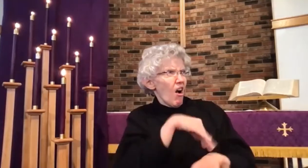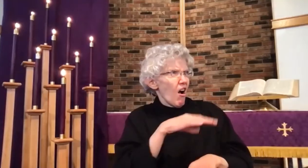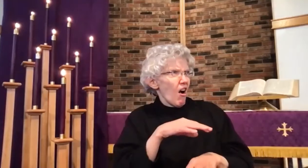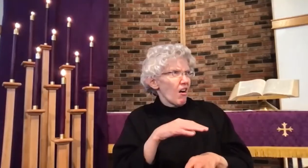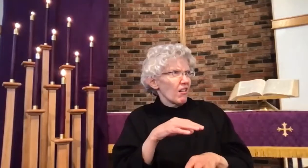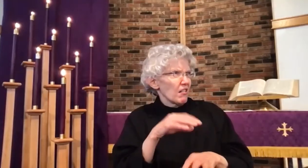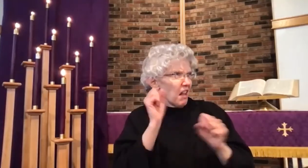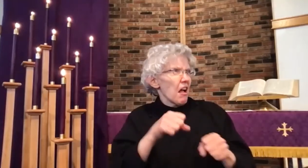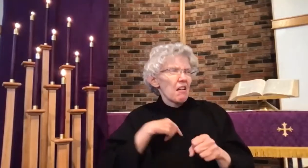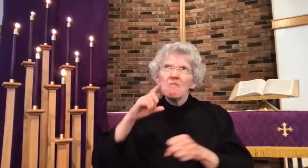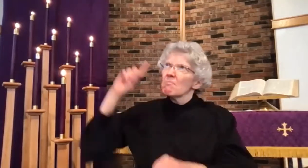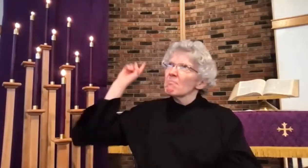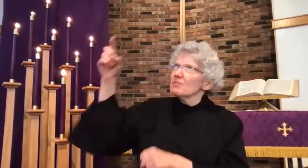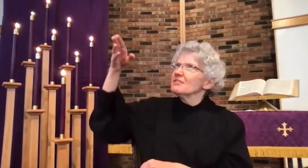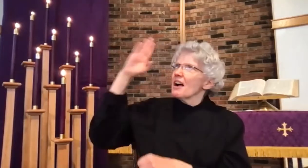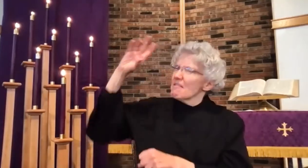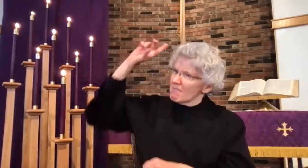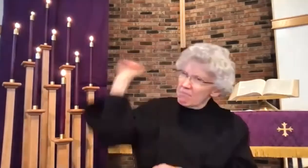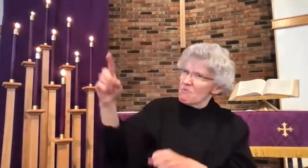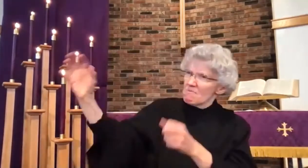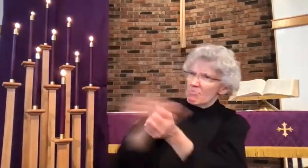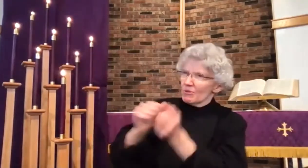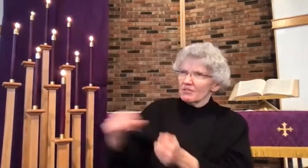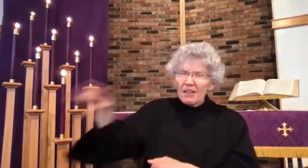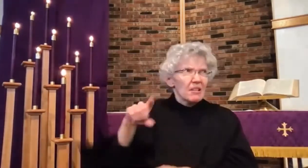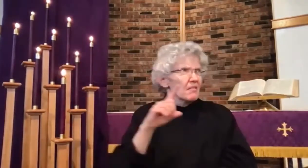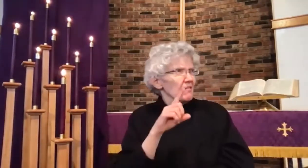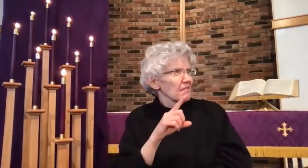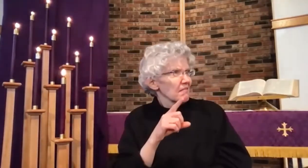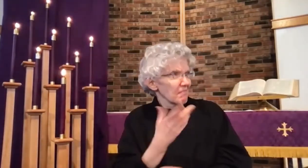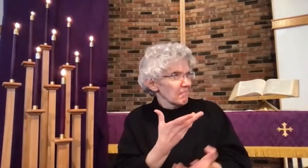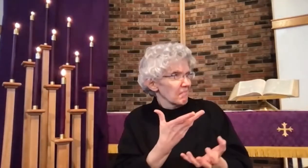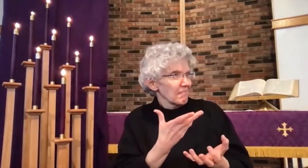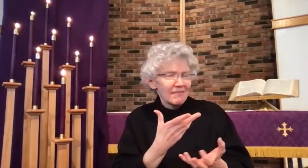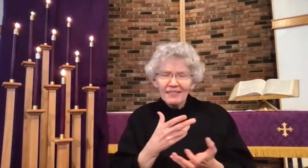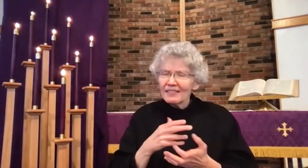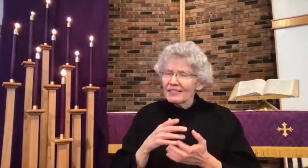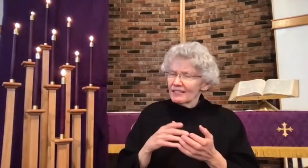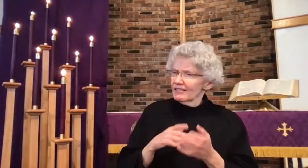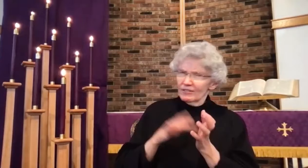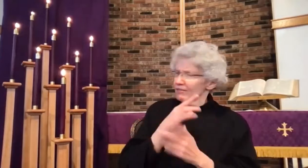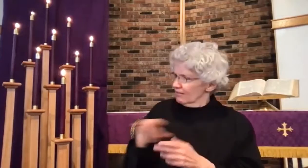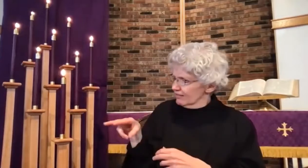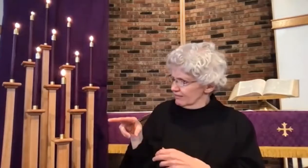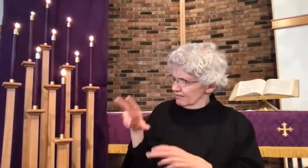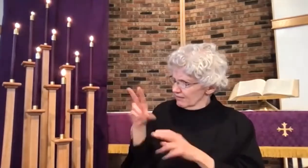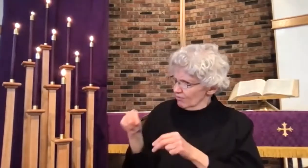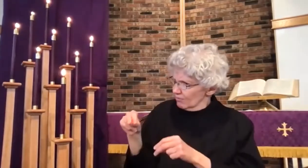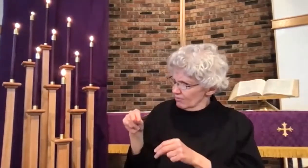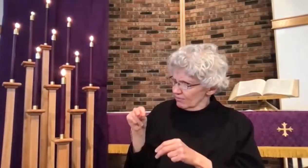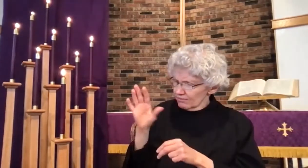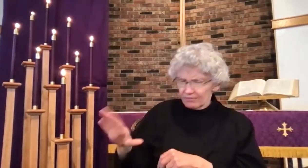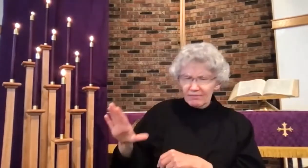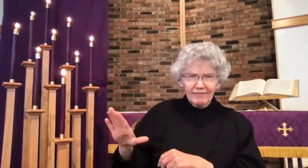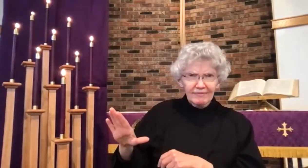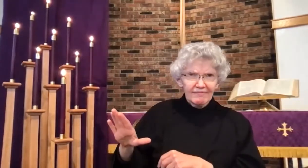When the disciples James and John saw it, they said, "Lord, do you want us to command fire to come down from heaven and consume